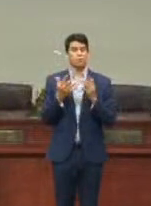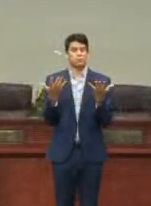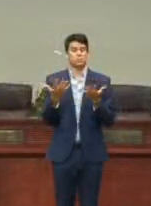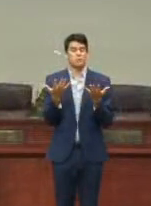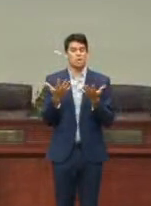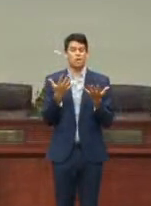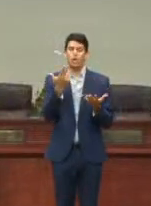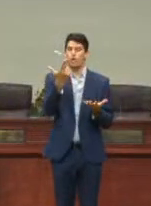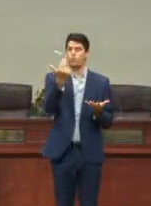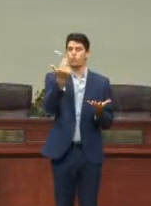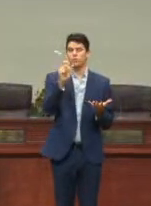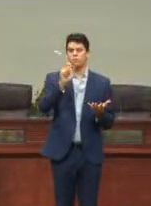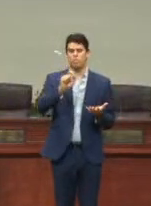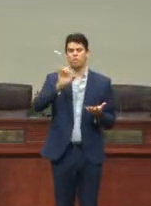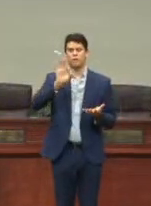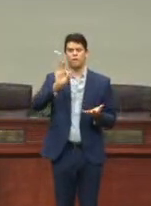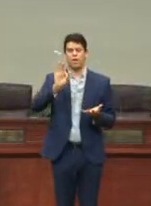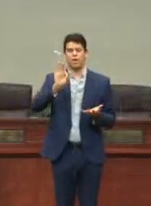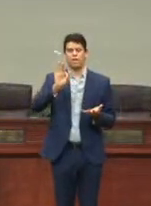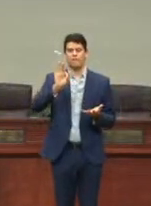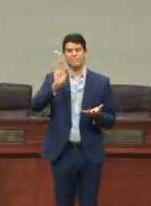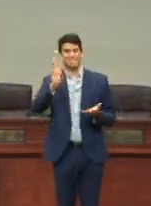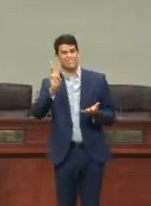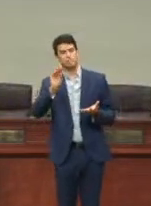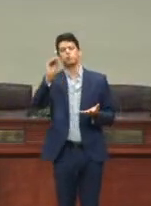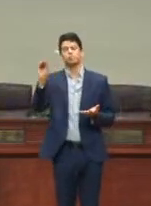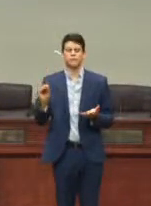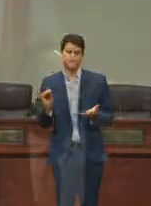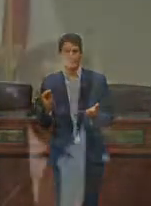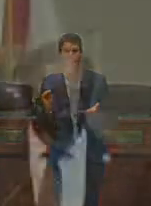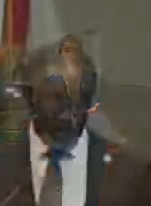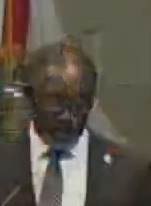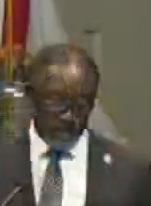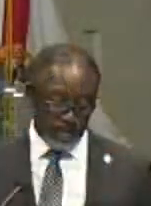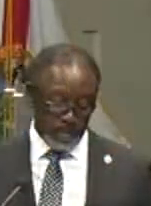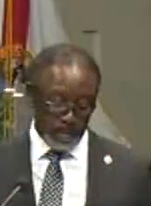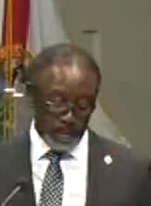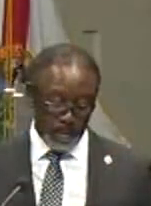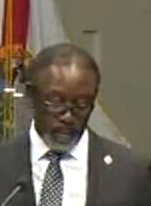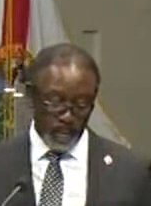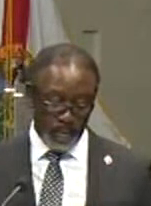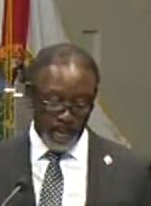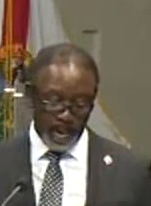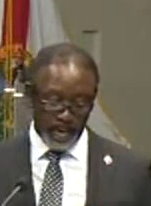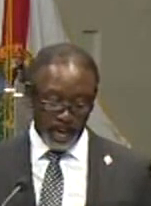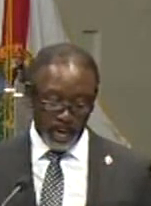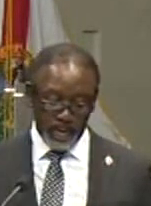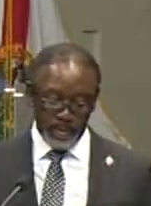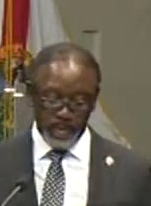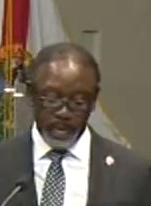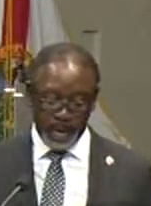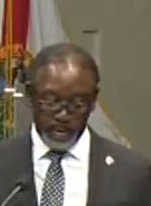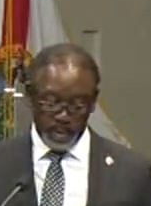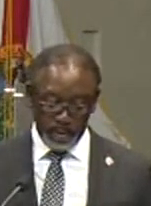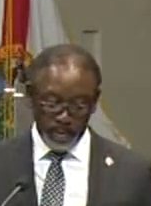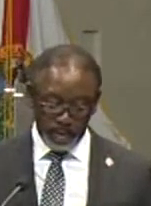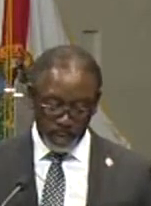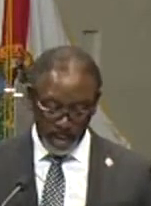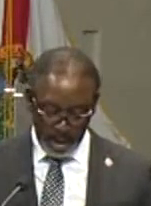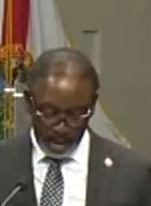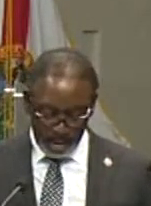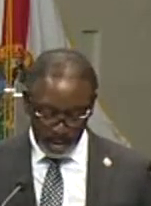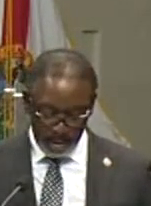was 13.96%, so roughly 14%. 1 month ago, on June